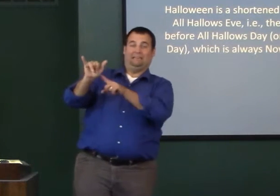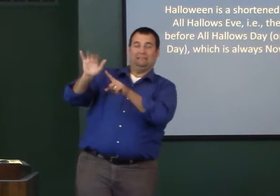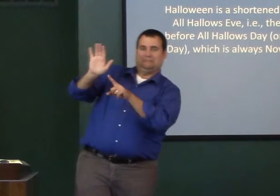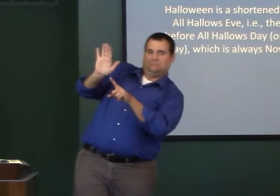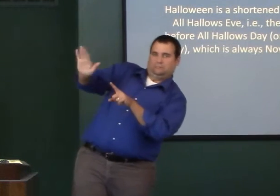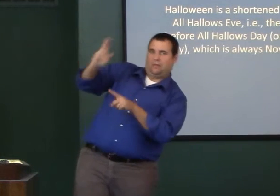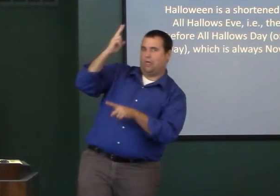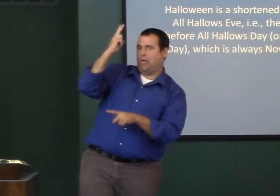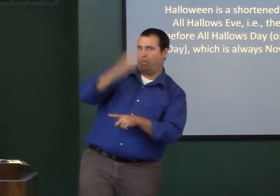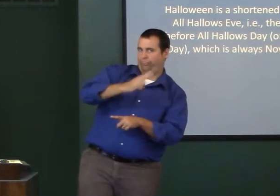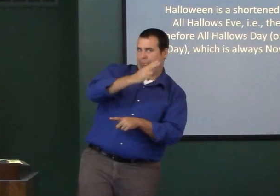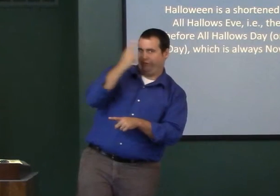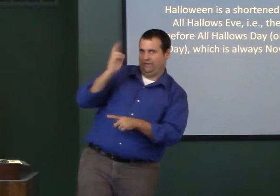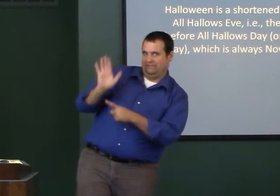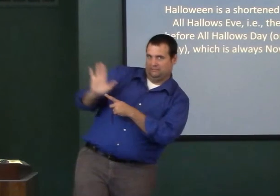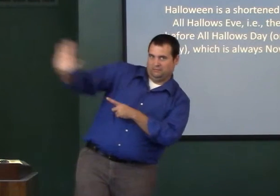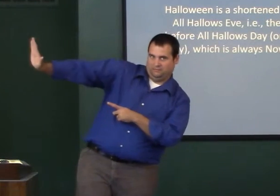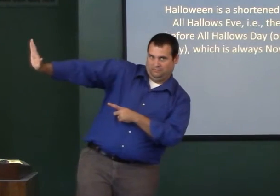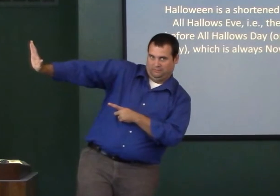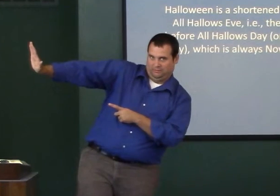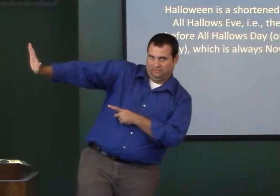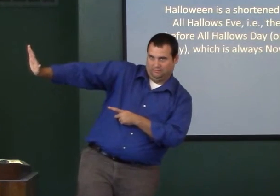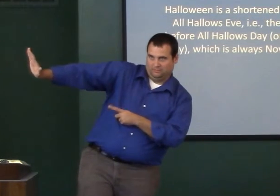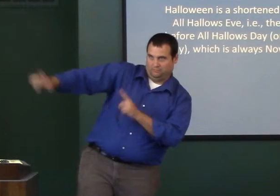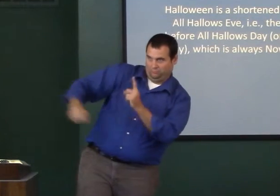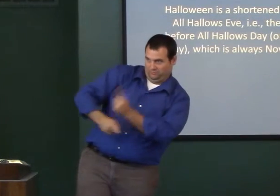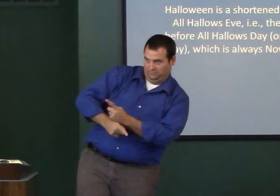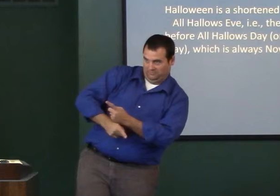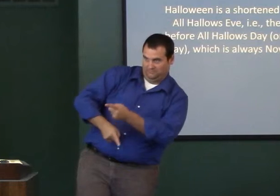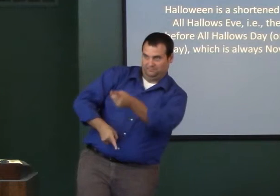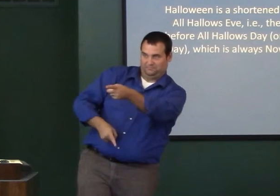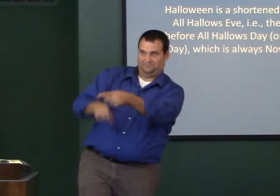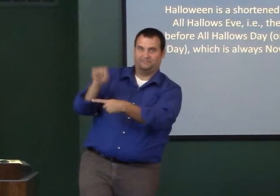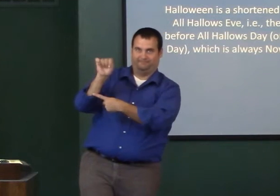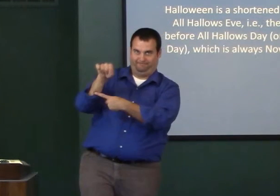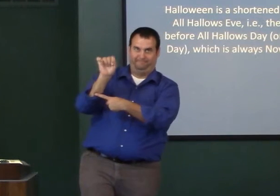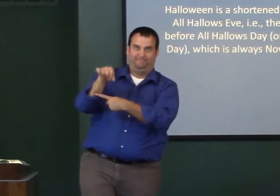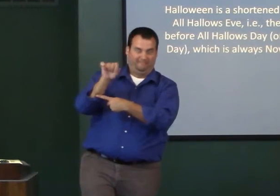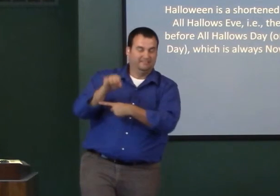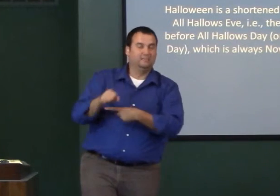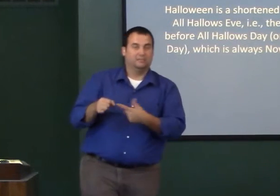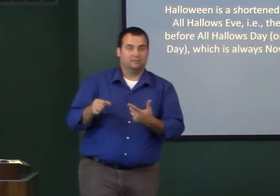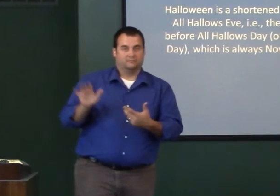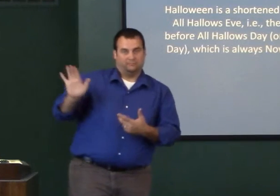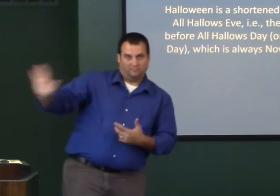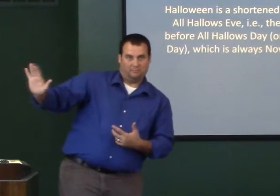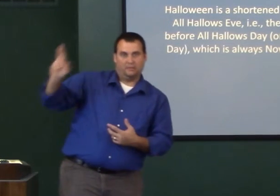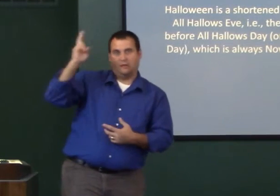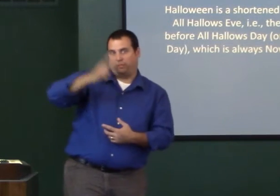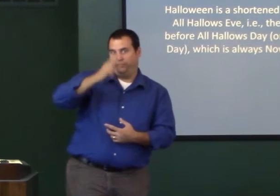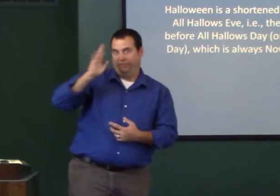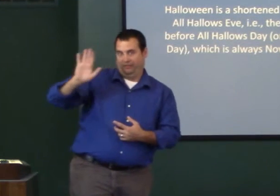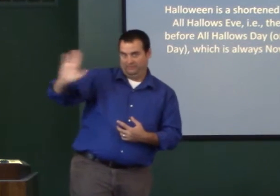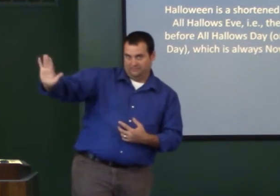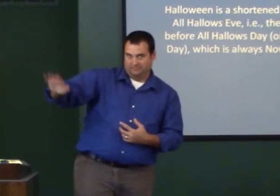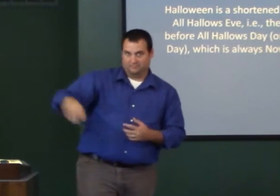it would be a night before the Catholic All Saints Day. So that